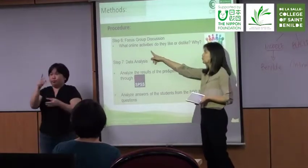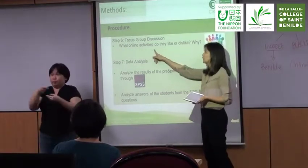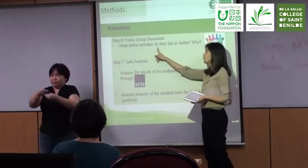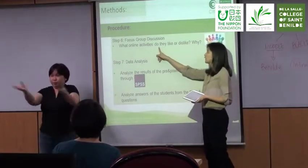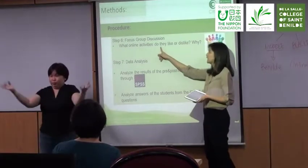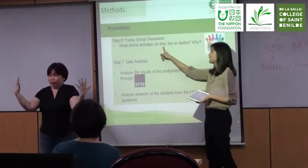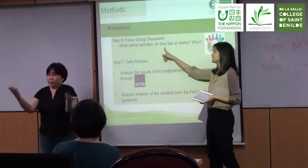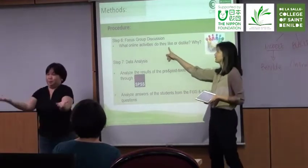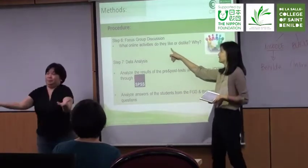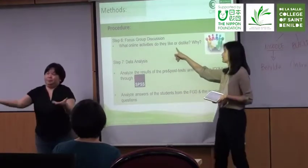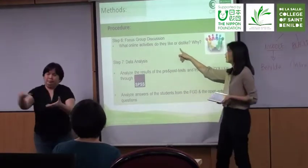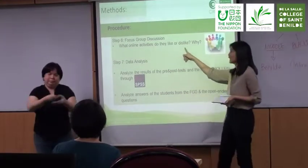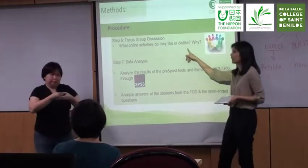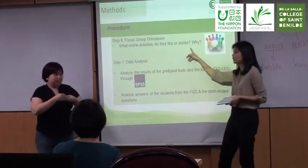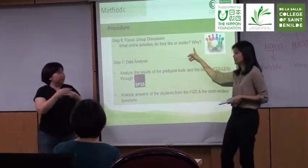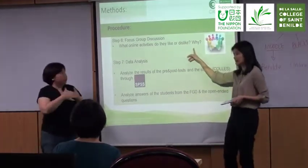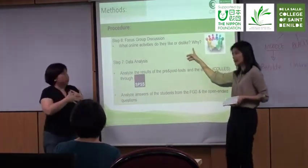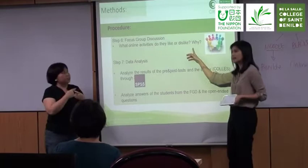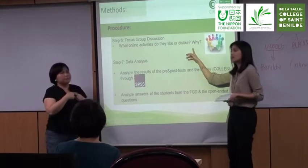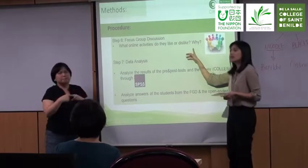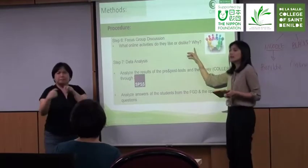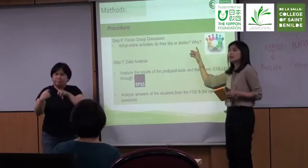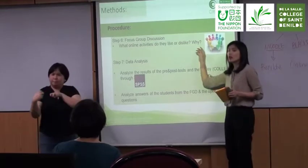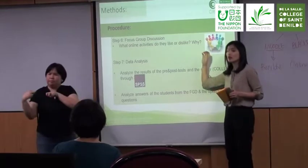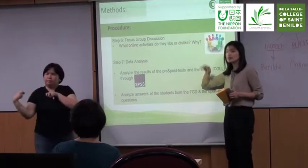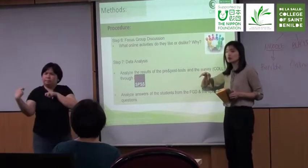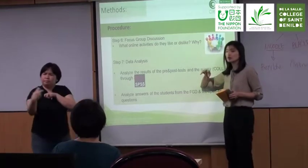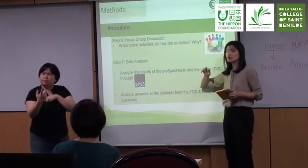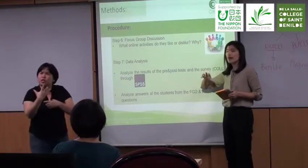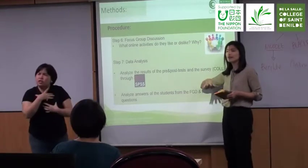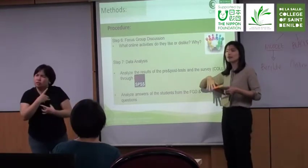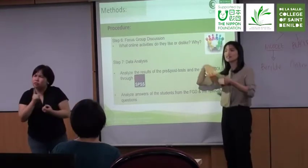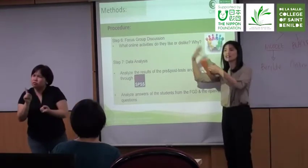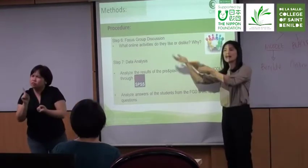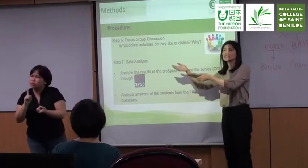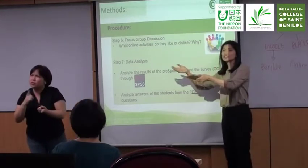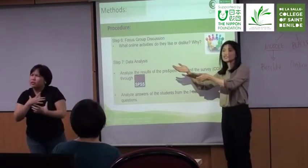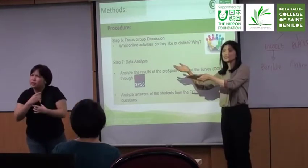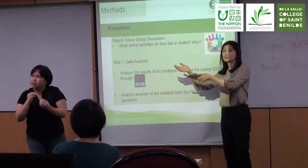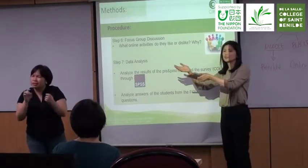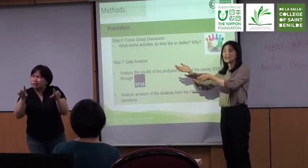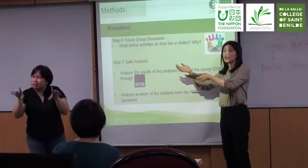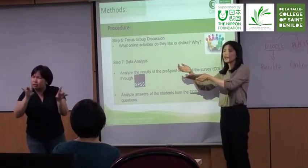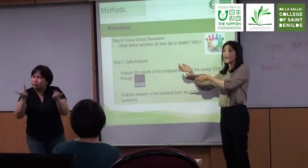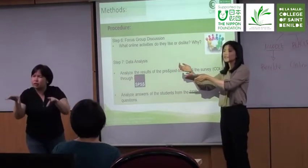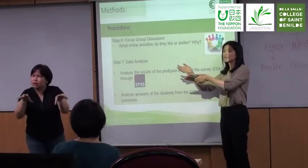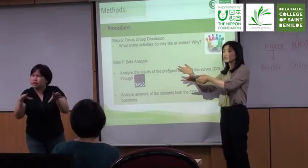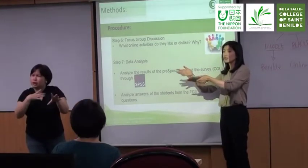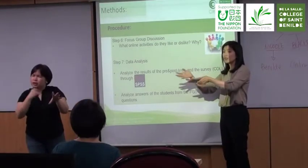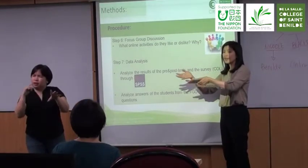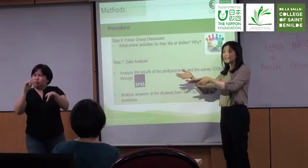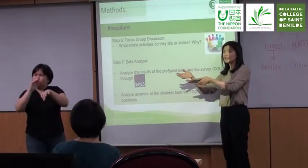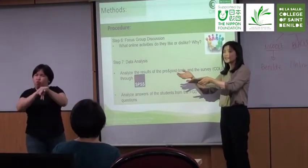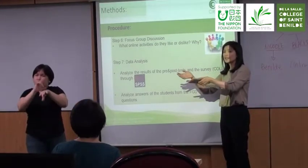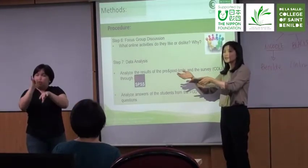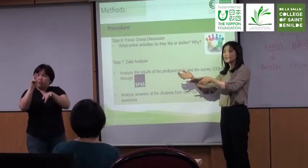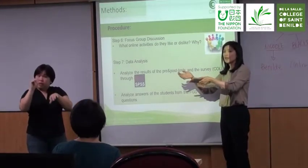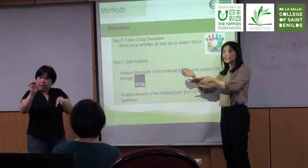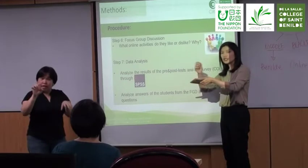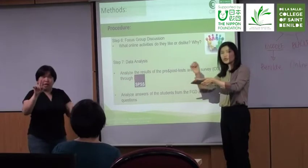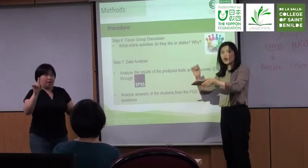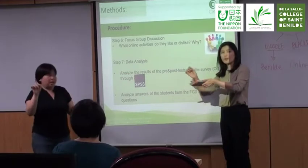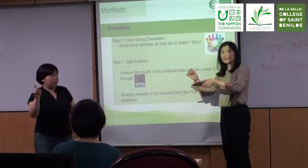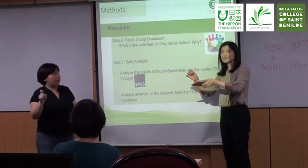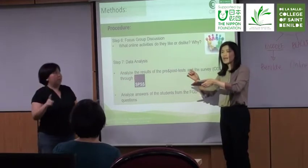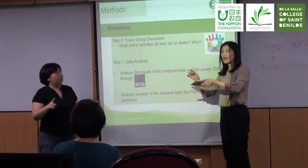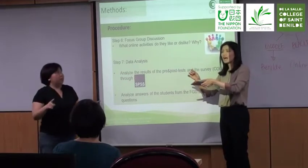asked them what online activities do they like or dislike. Also, to clarify their answers at the survey